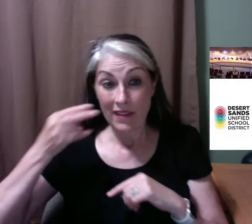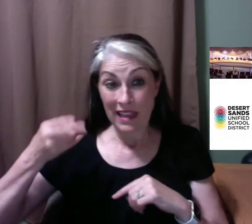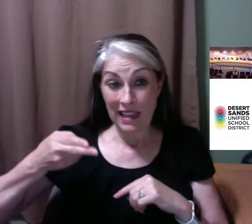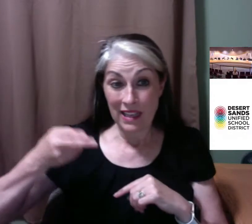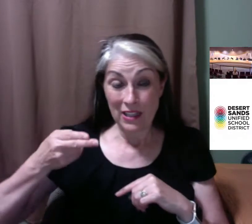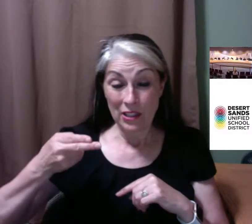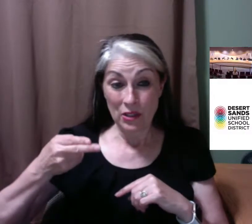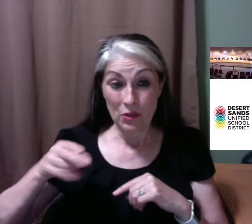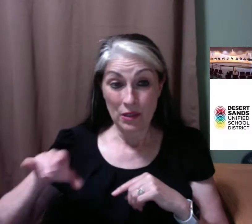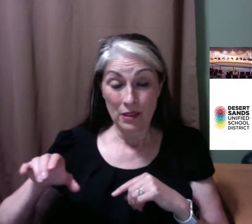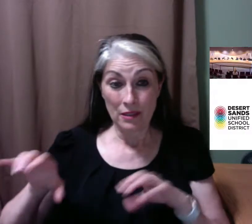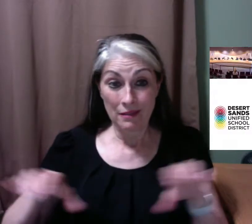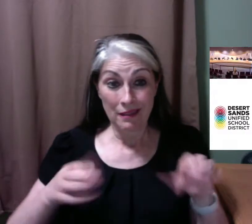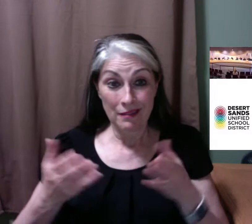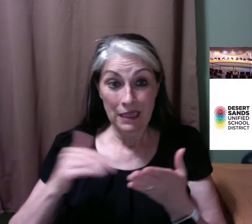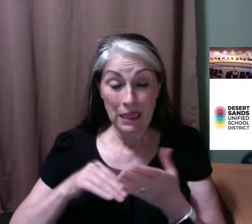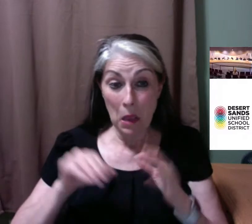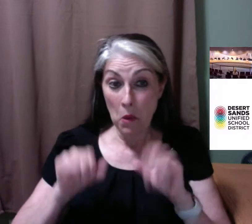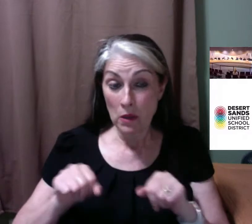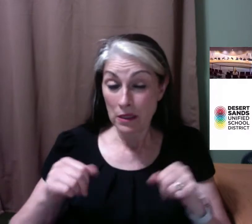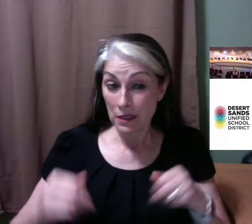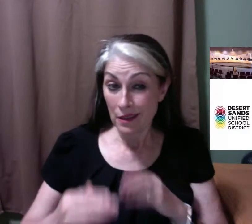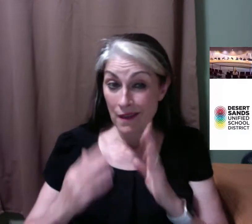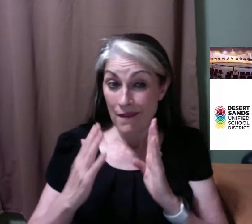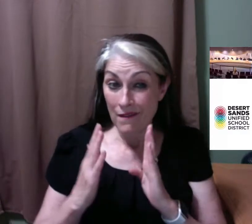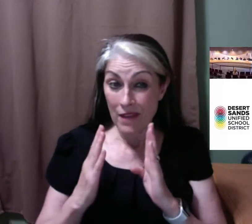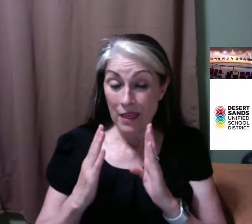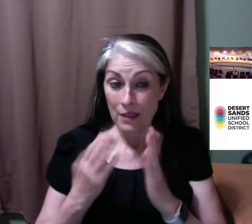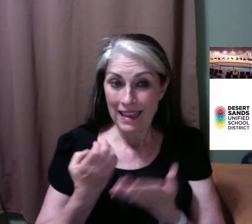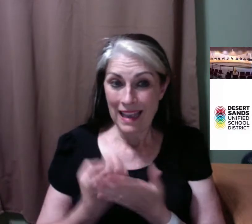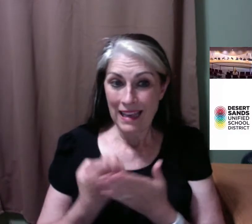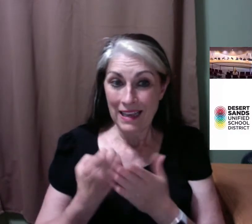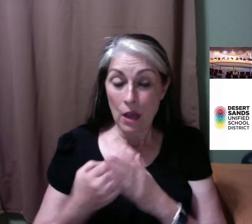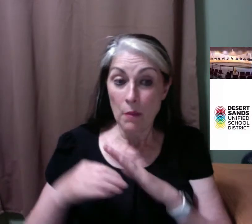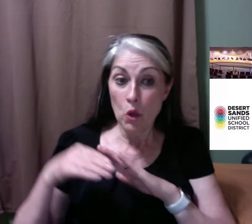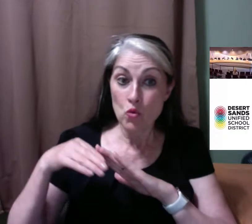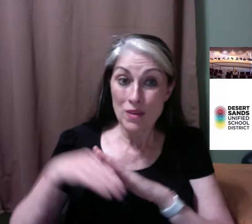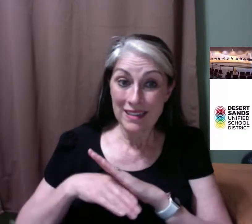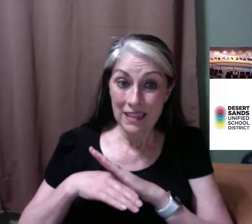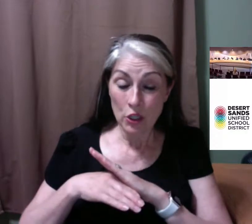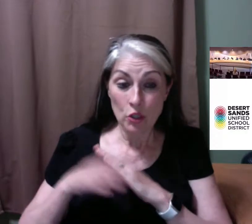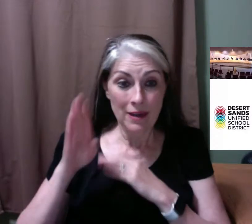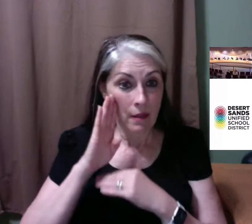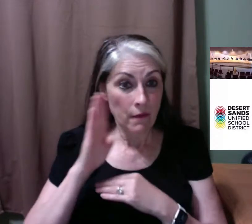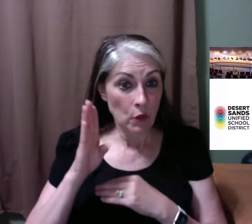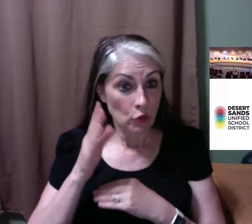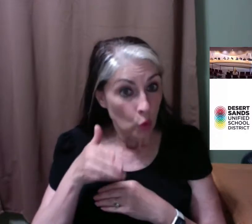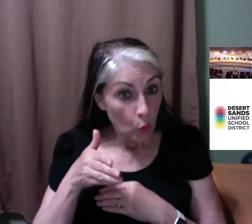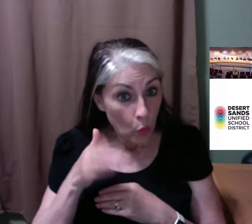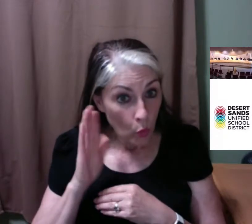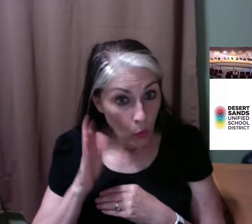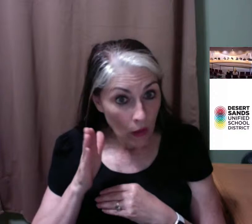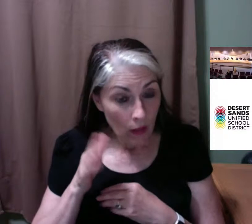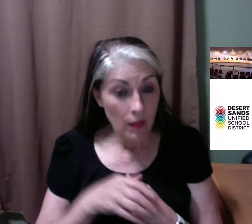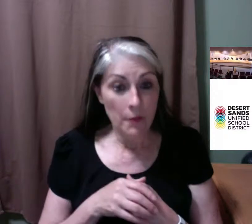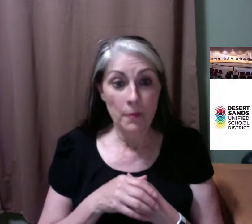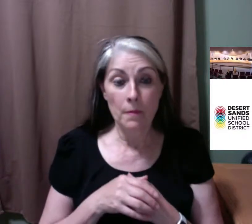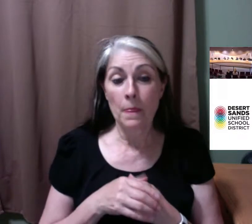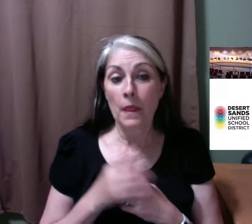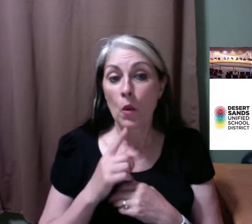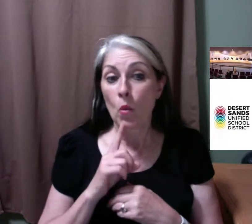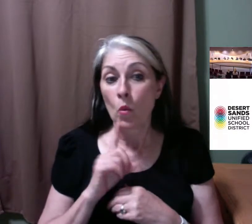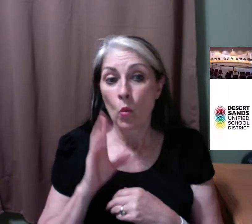itself, we potentially could be facing an economic recession in the future. So I will say